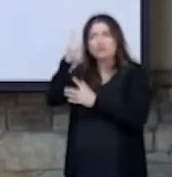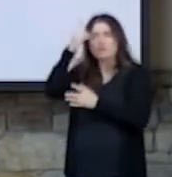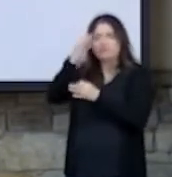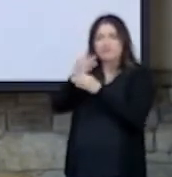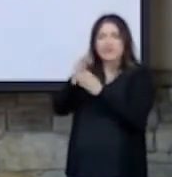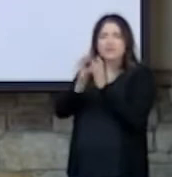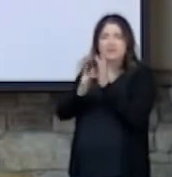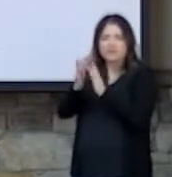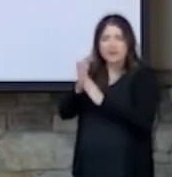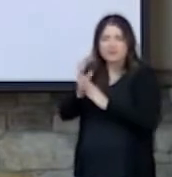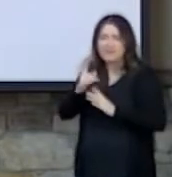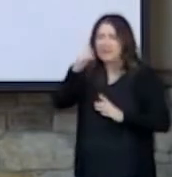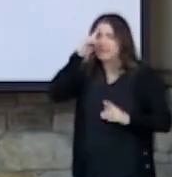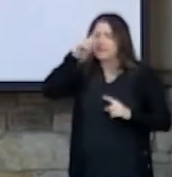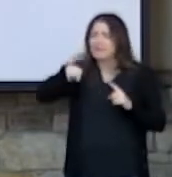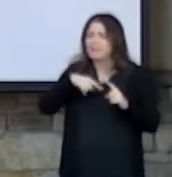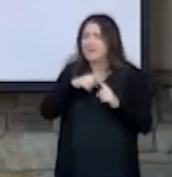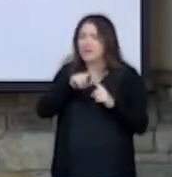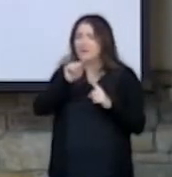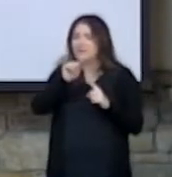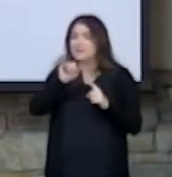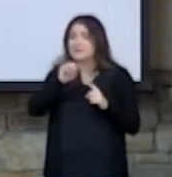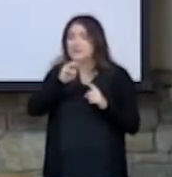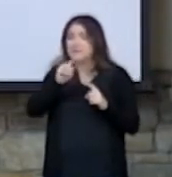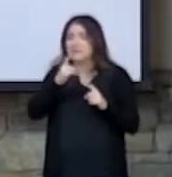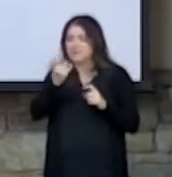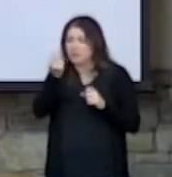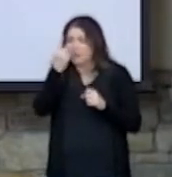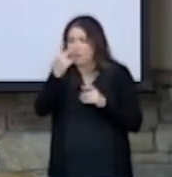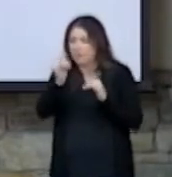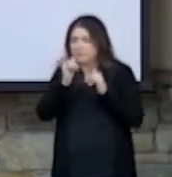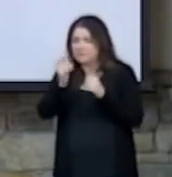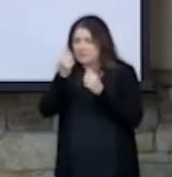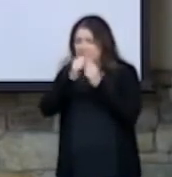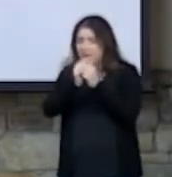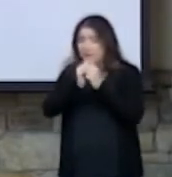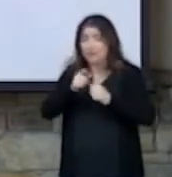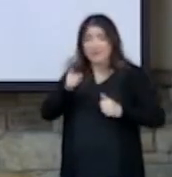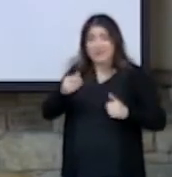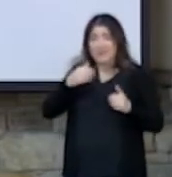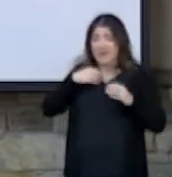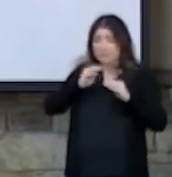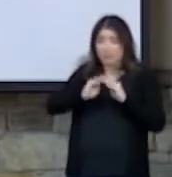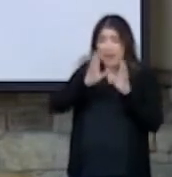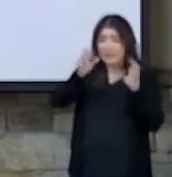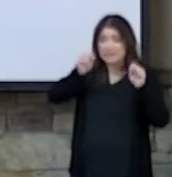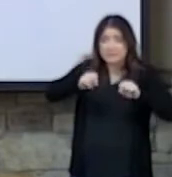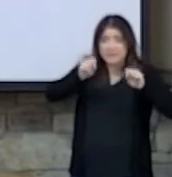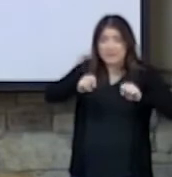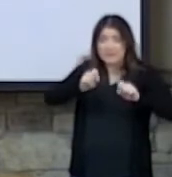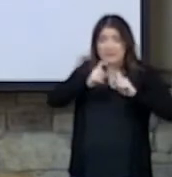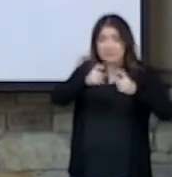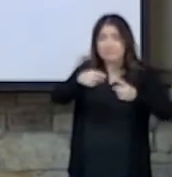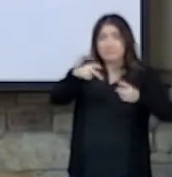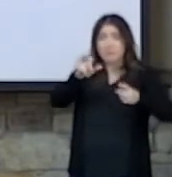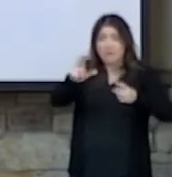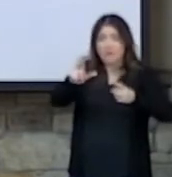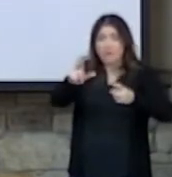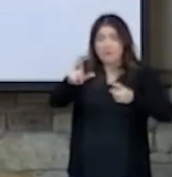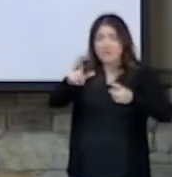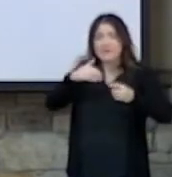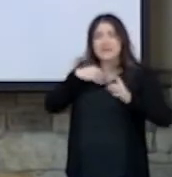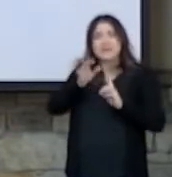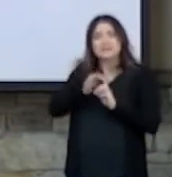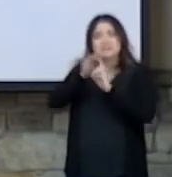to think about Timothy with me for just a moment. Timothy had miraculous ability that had been given to him by Paul. He had